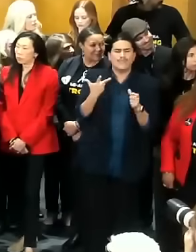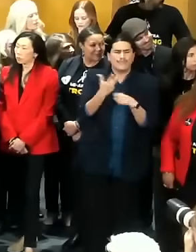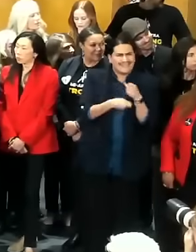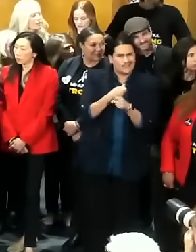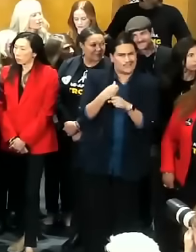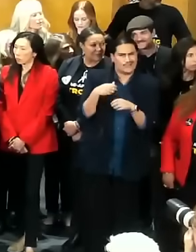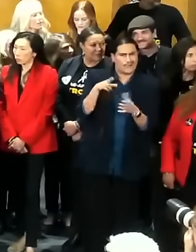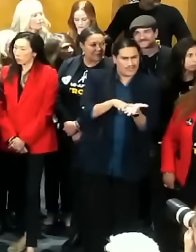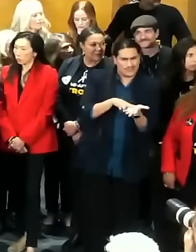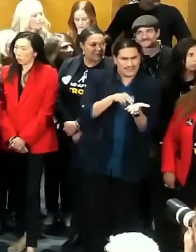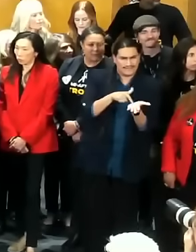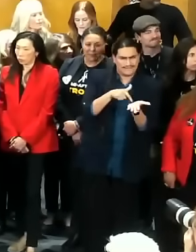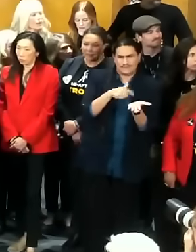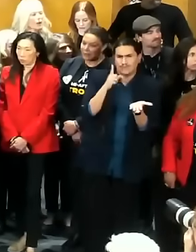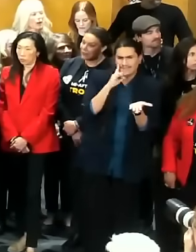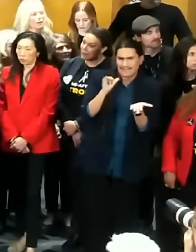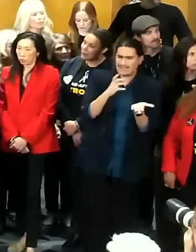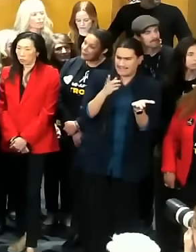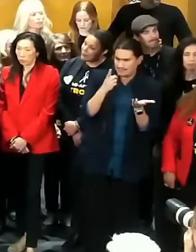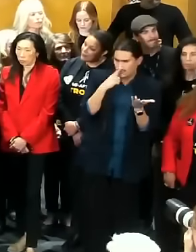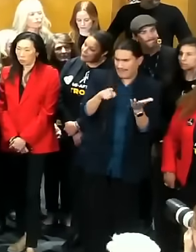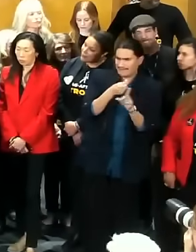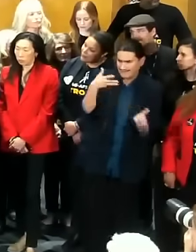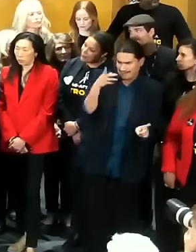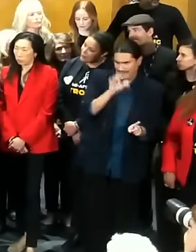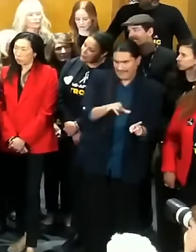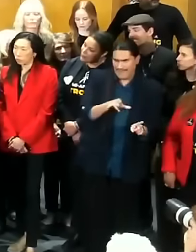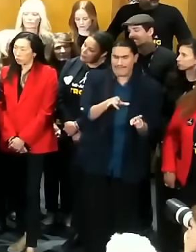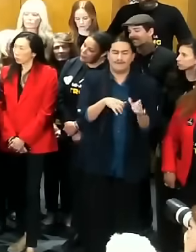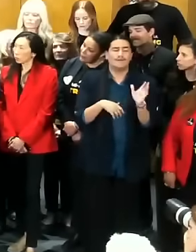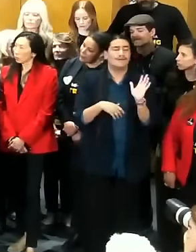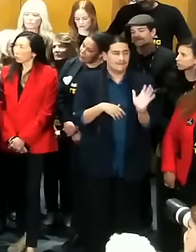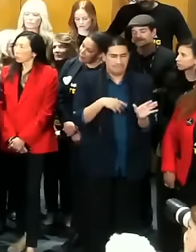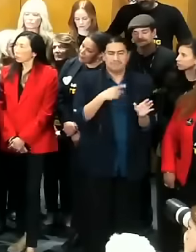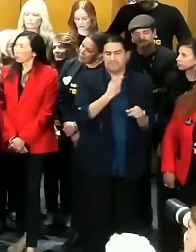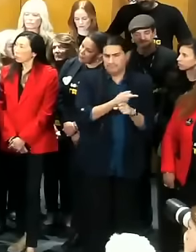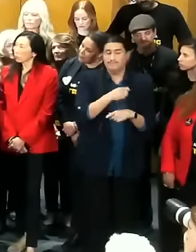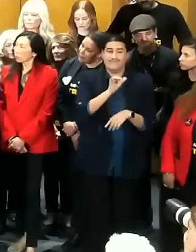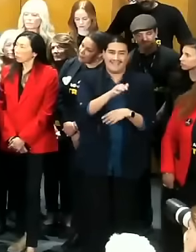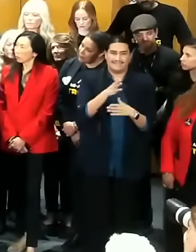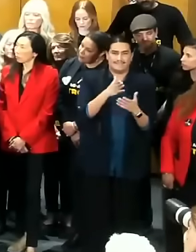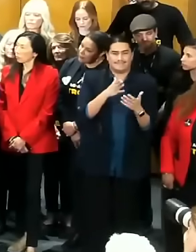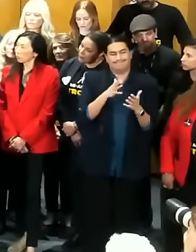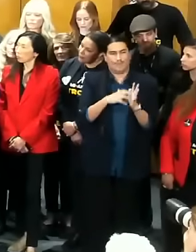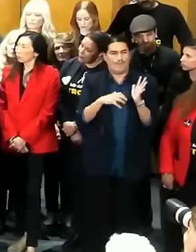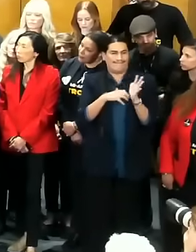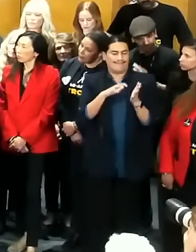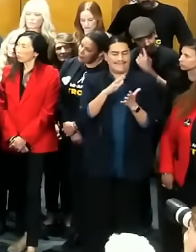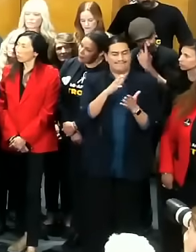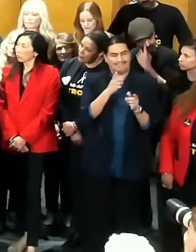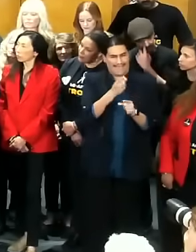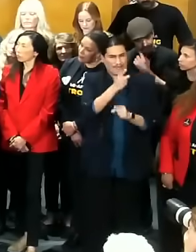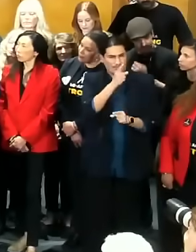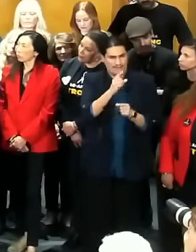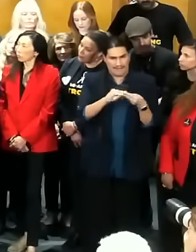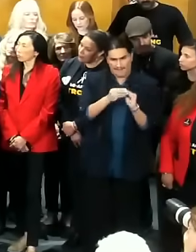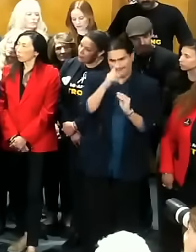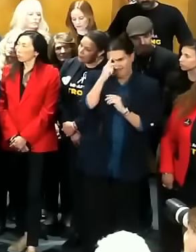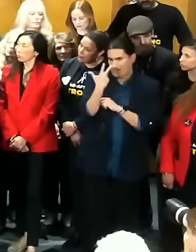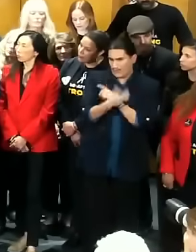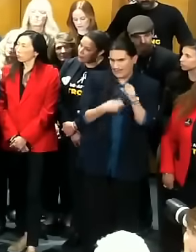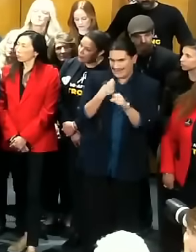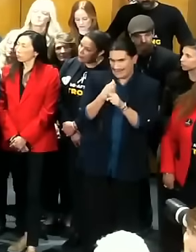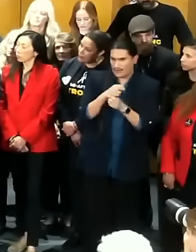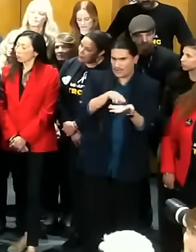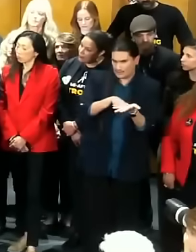give us some sense of the accuracy of that and break it down for us? Sure. I mean, that is a roughly accurate number for a 3-year